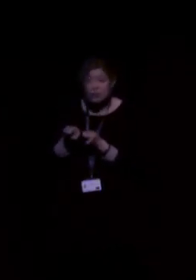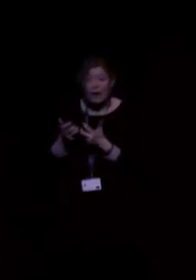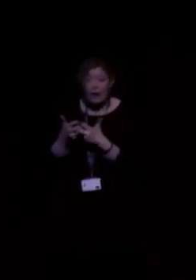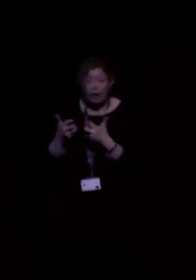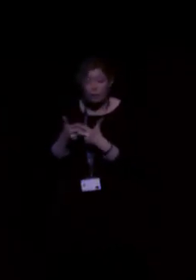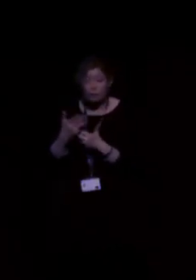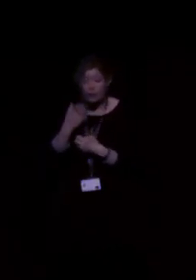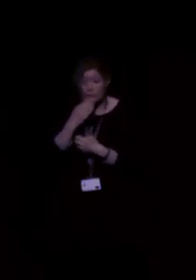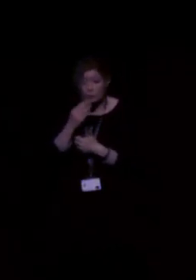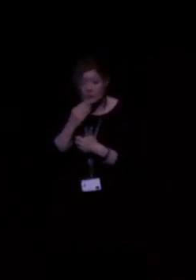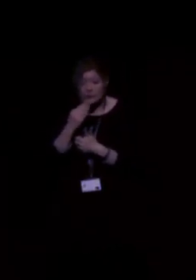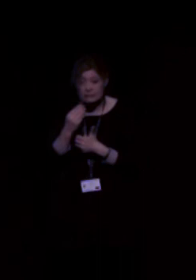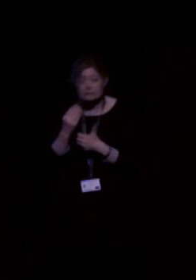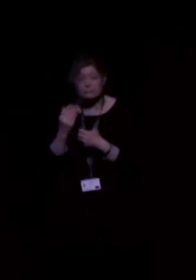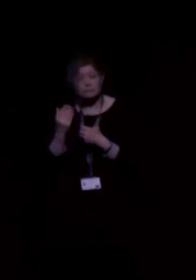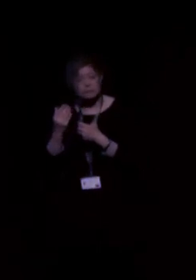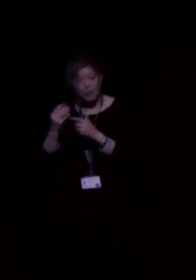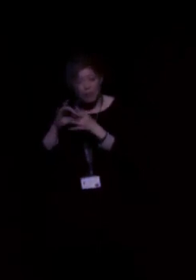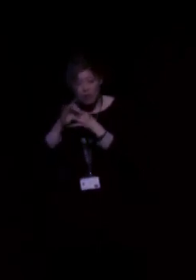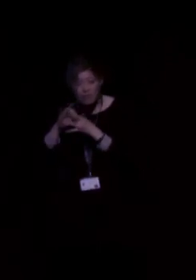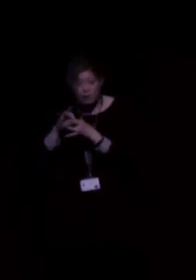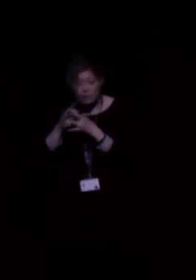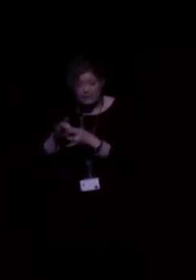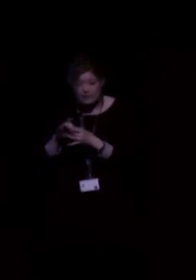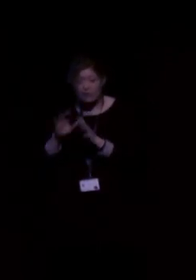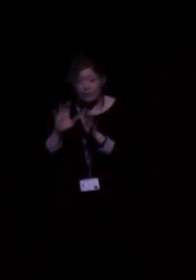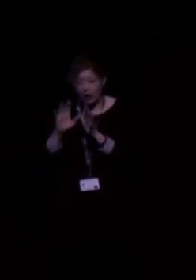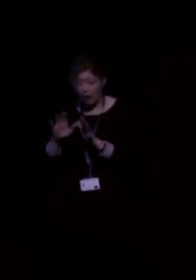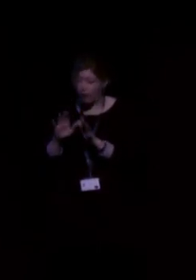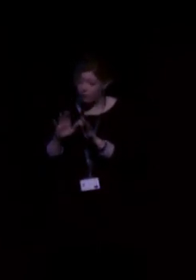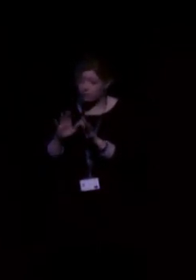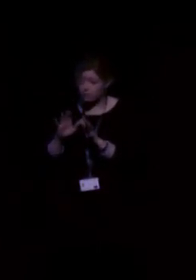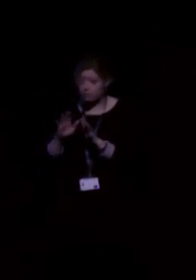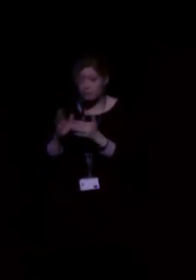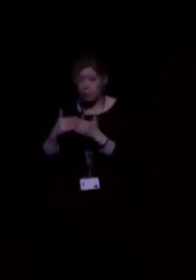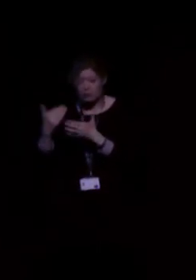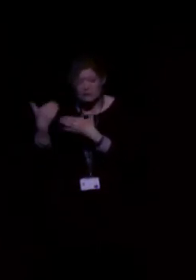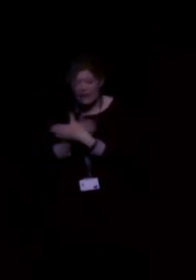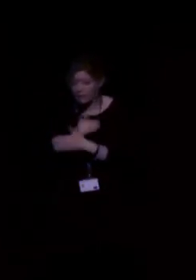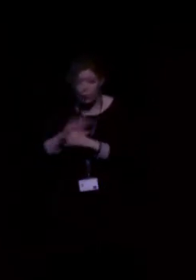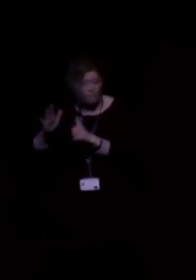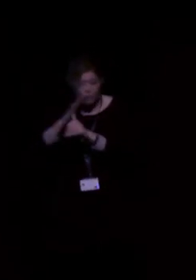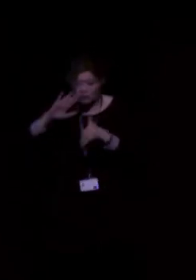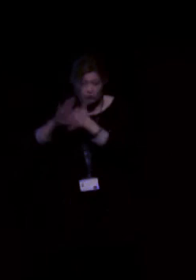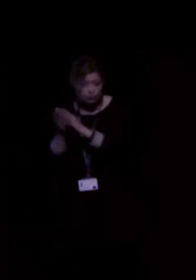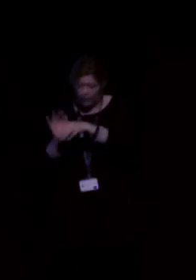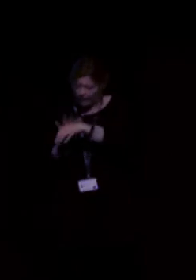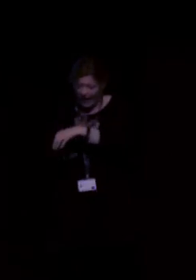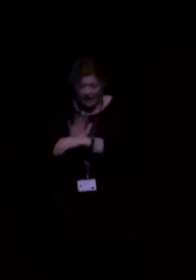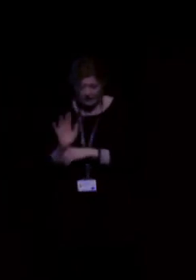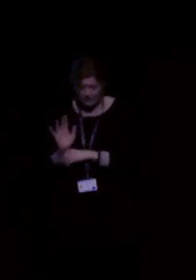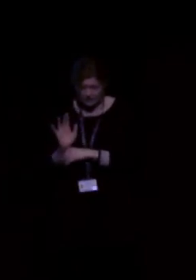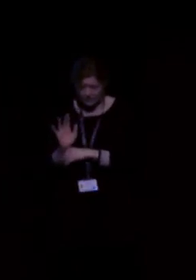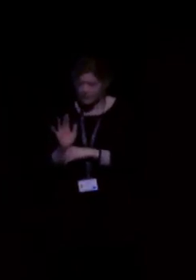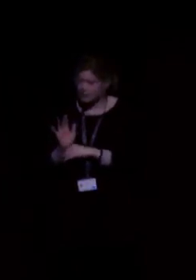is, therapies that do not destroy hair cell function. And one of the great new